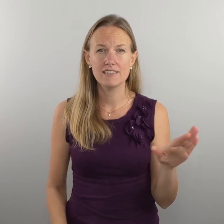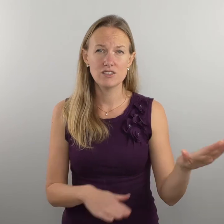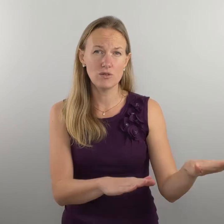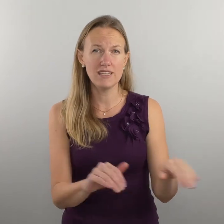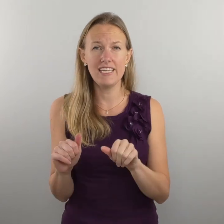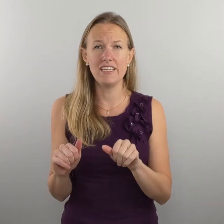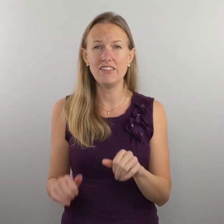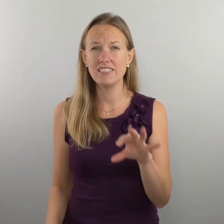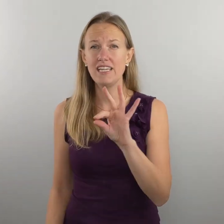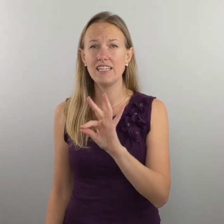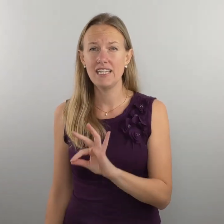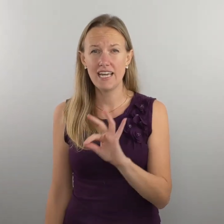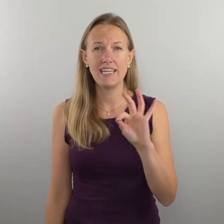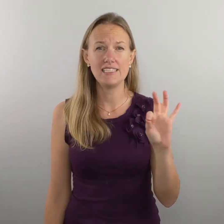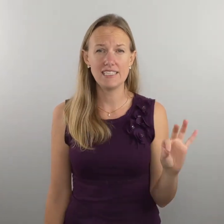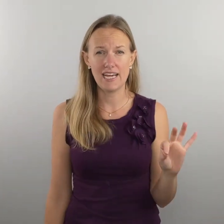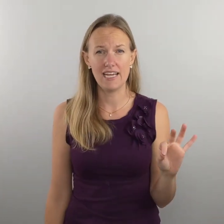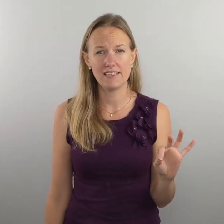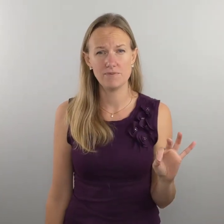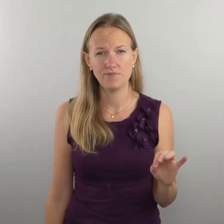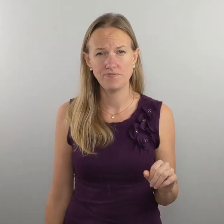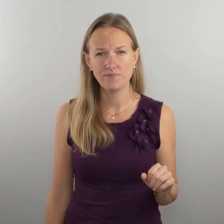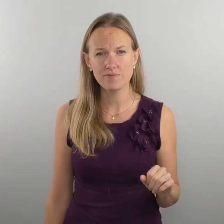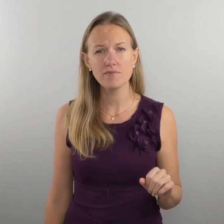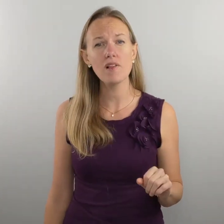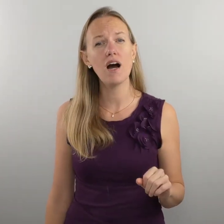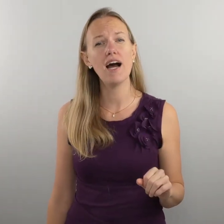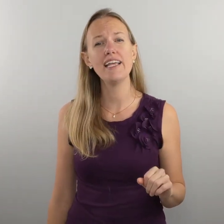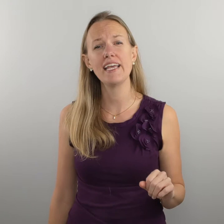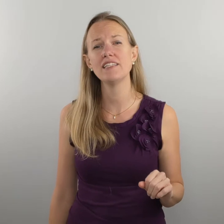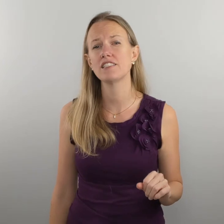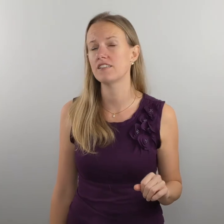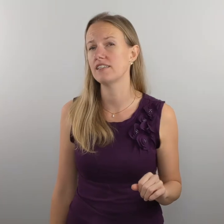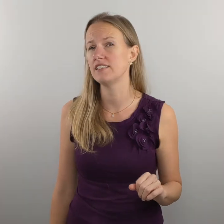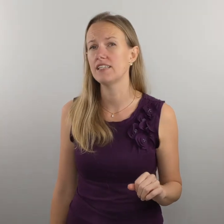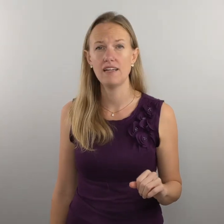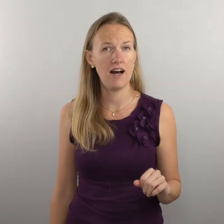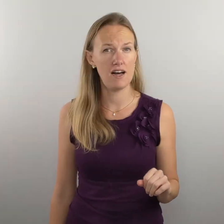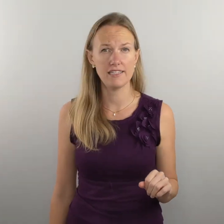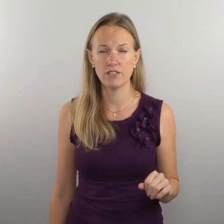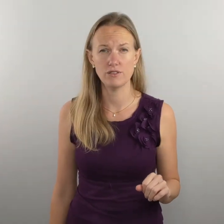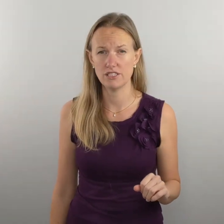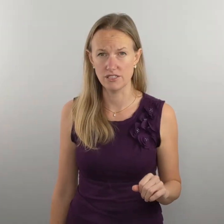So leaves the 99. I can't earn it, I don't deserve